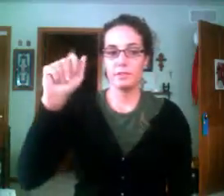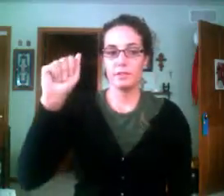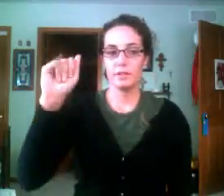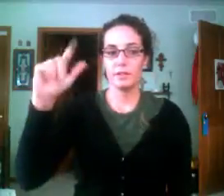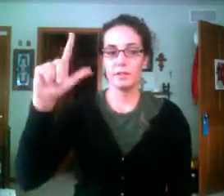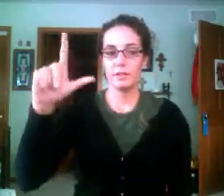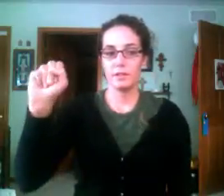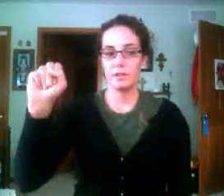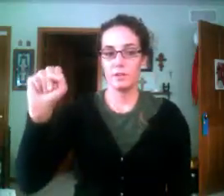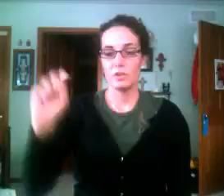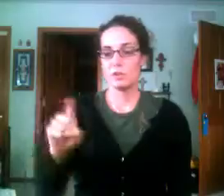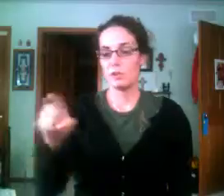They're all in there, keystroke sequence.